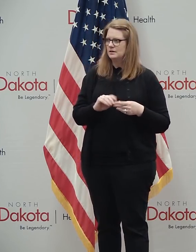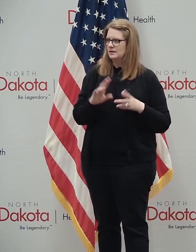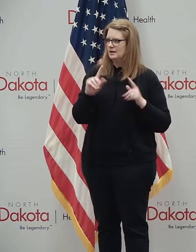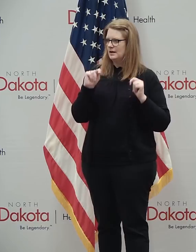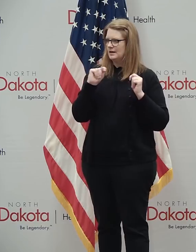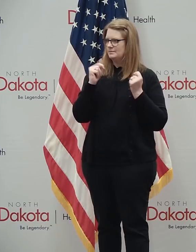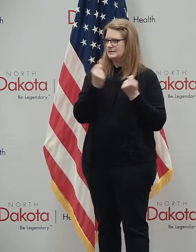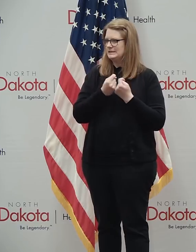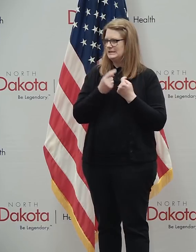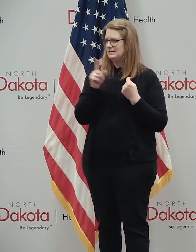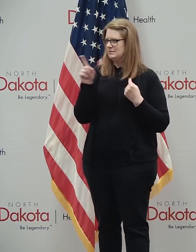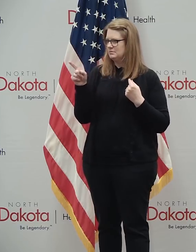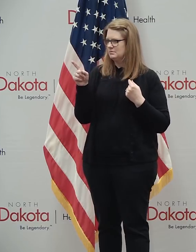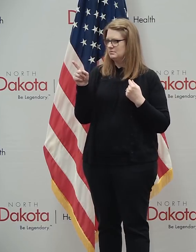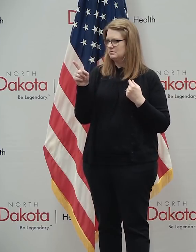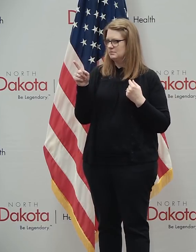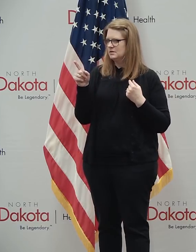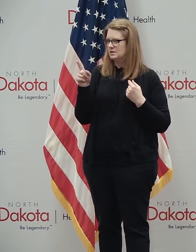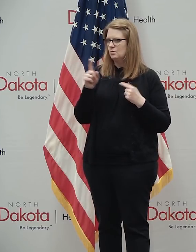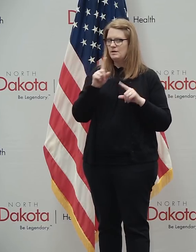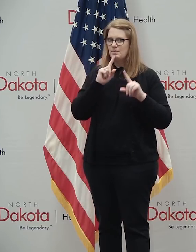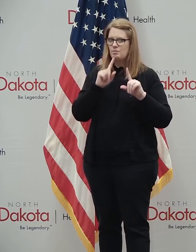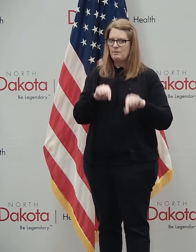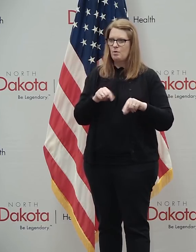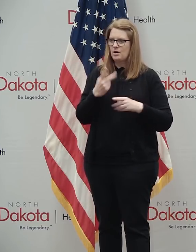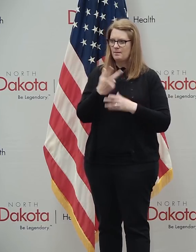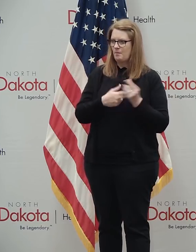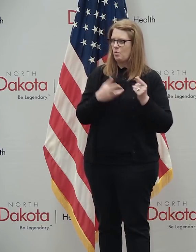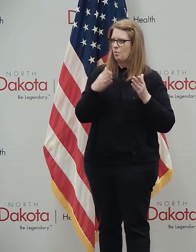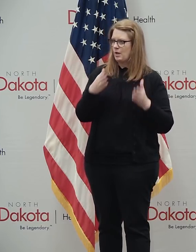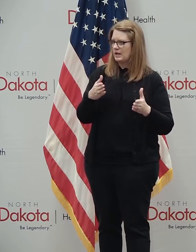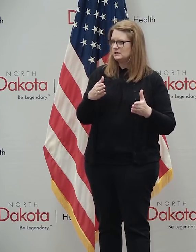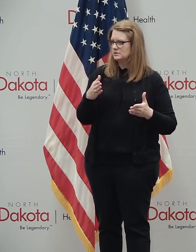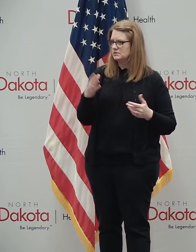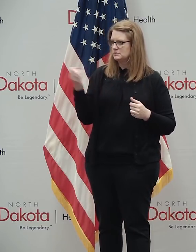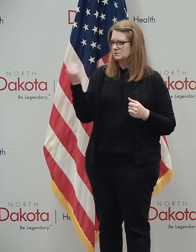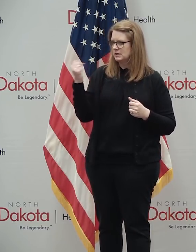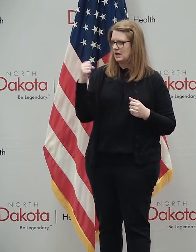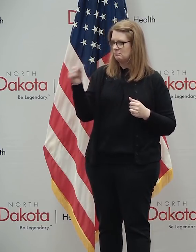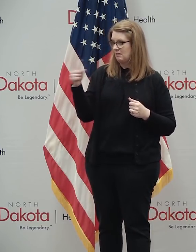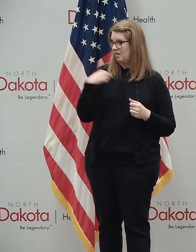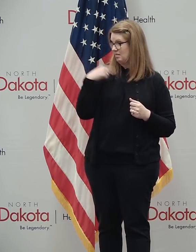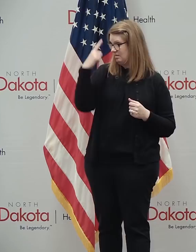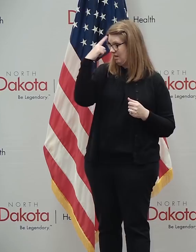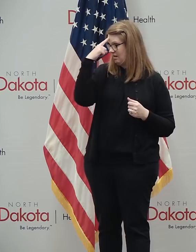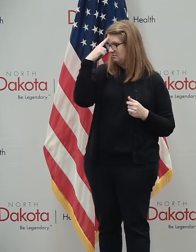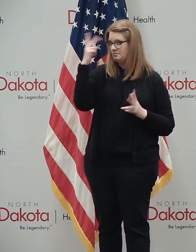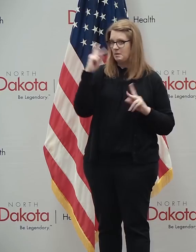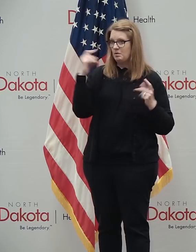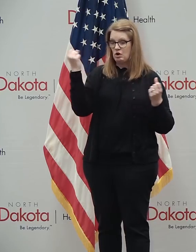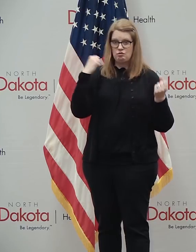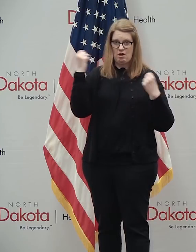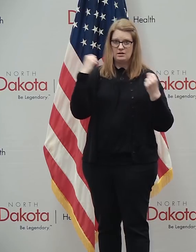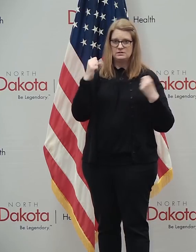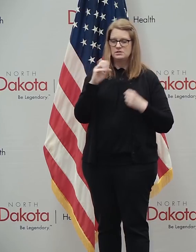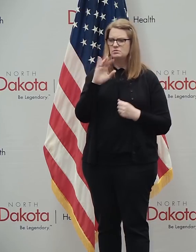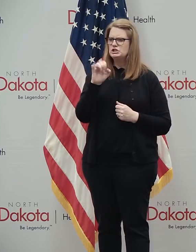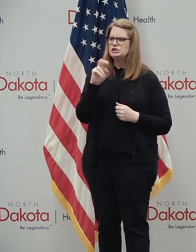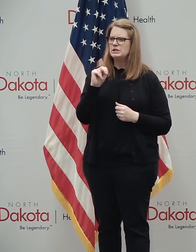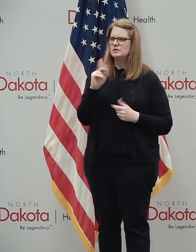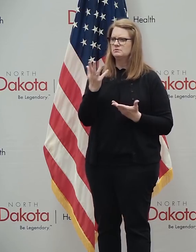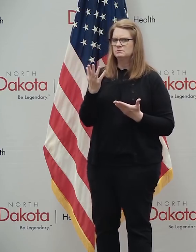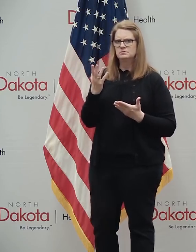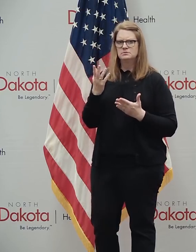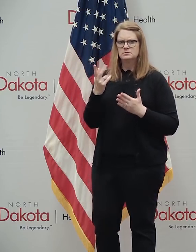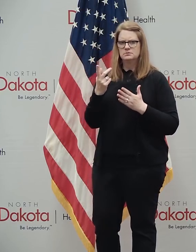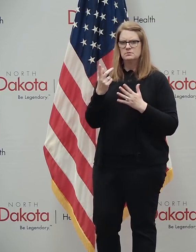I believe we have been reporting them both ways. At least I thought we had. People are nodding. And so, Gene, we can get you a pointer